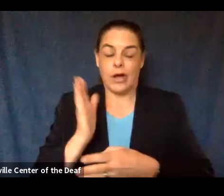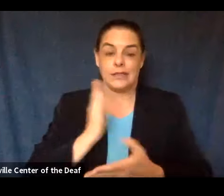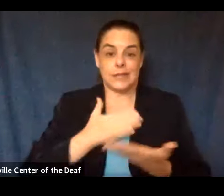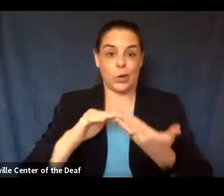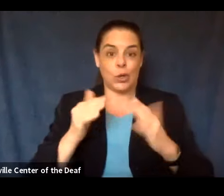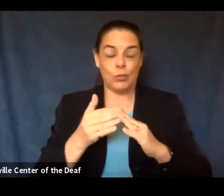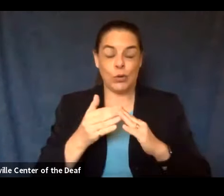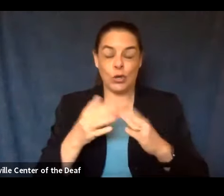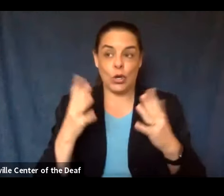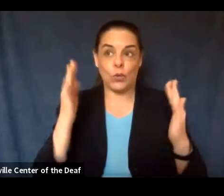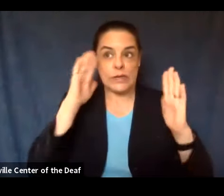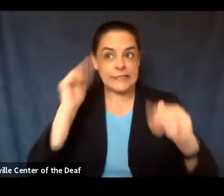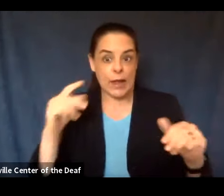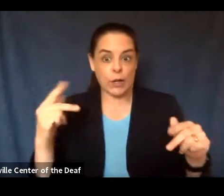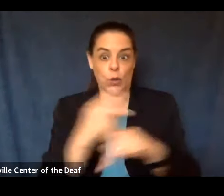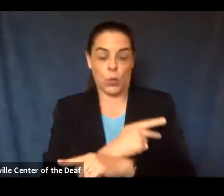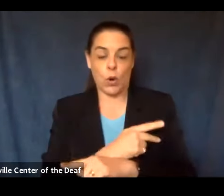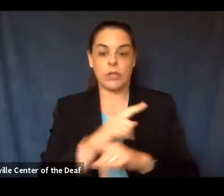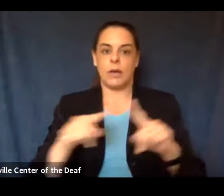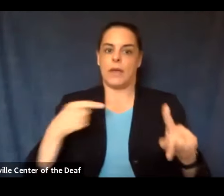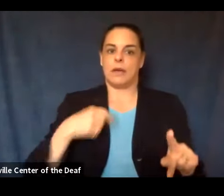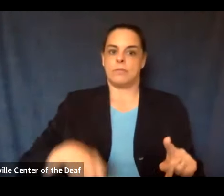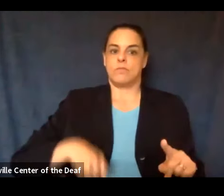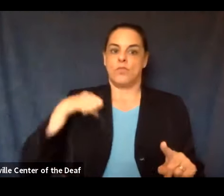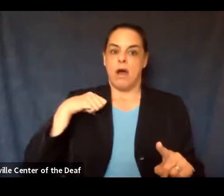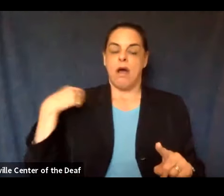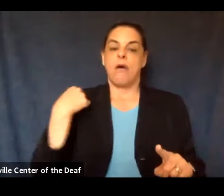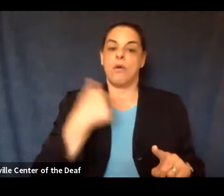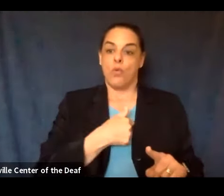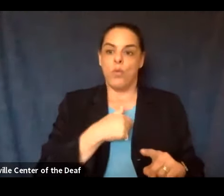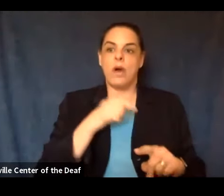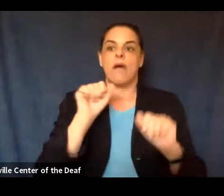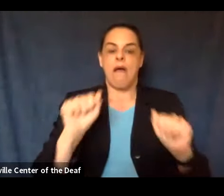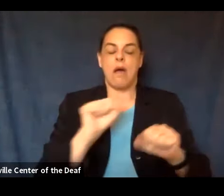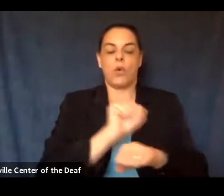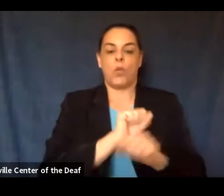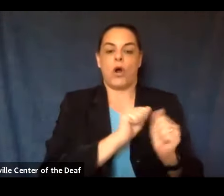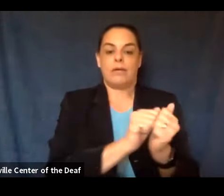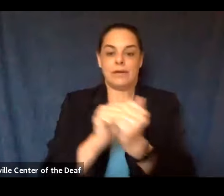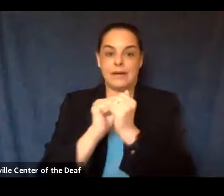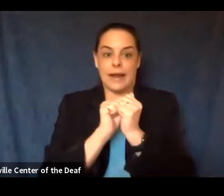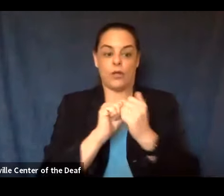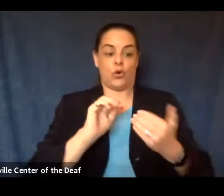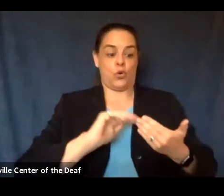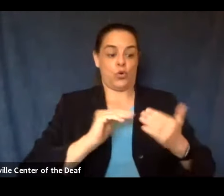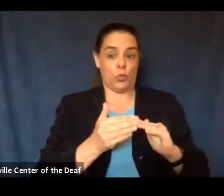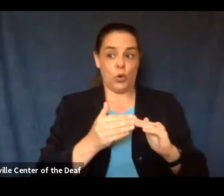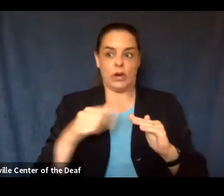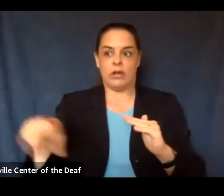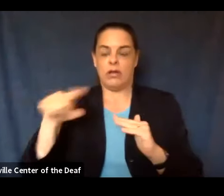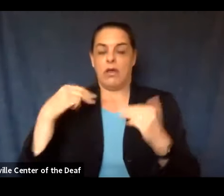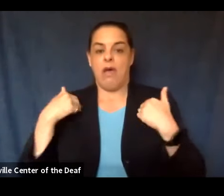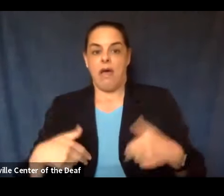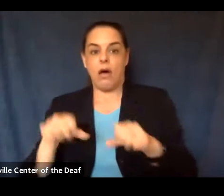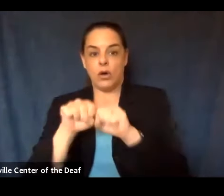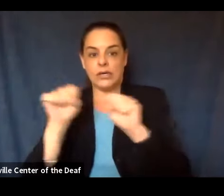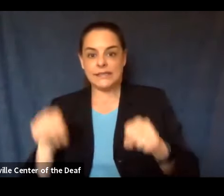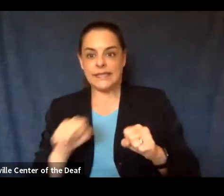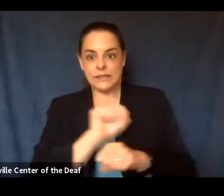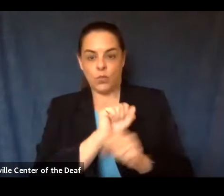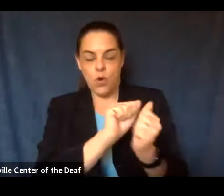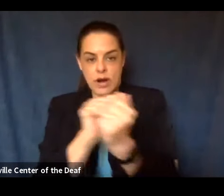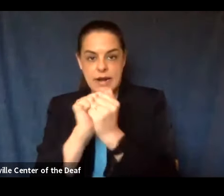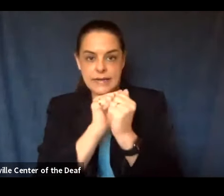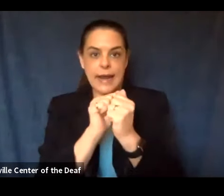of throughout this whole process is our ability to work together as a community, for the health systems to come together to form a strategy to